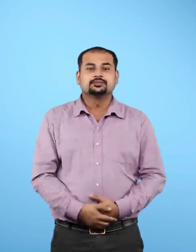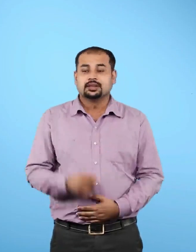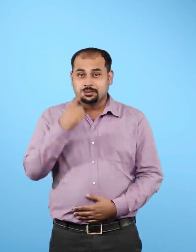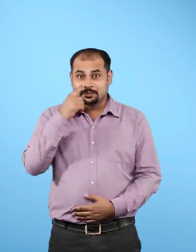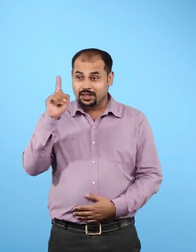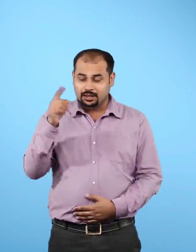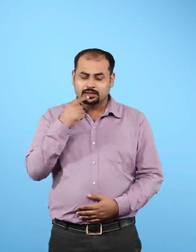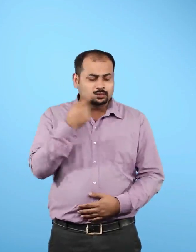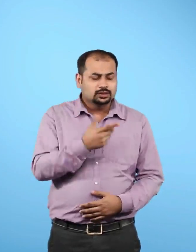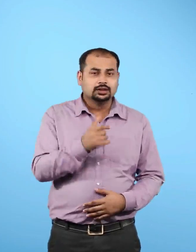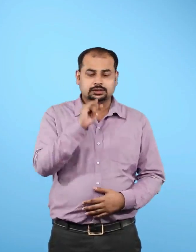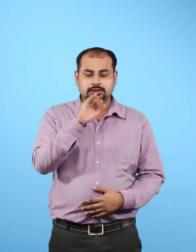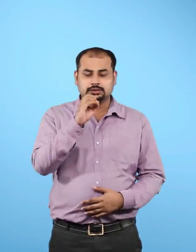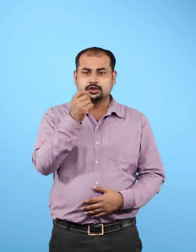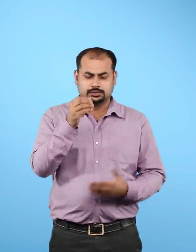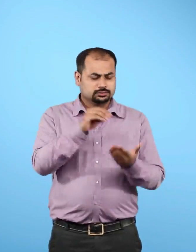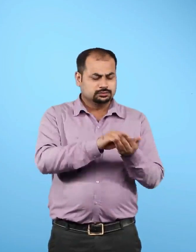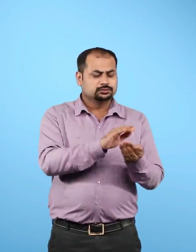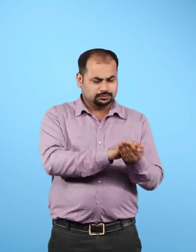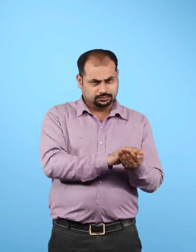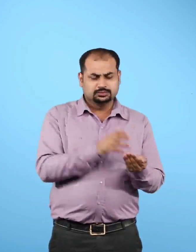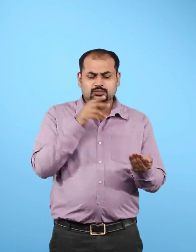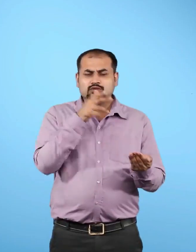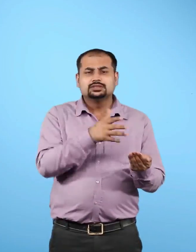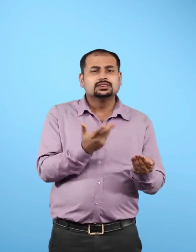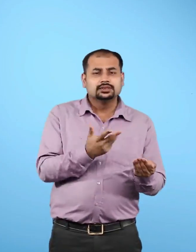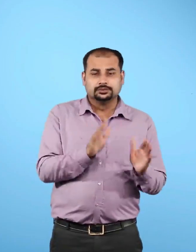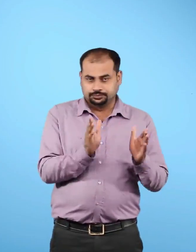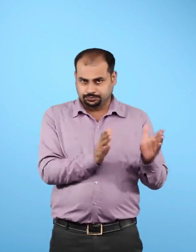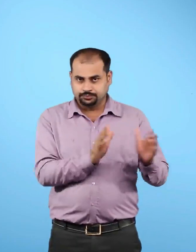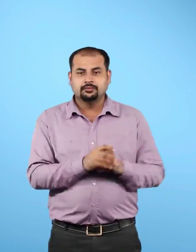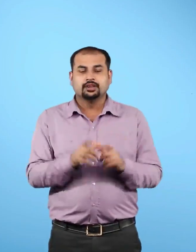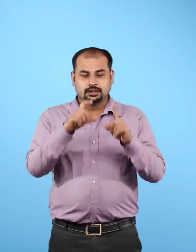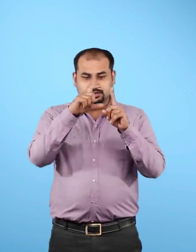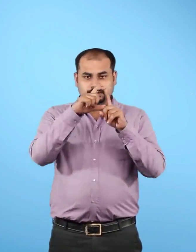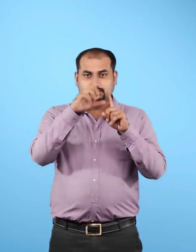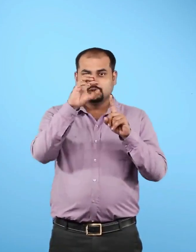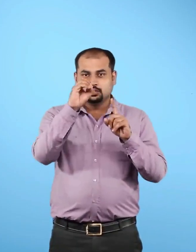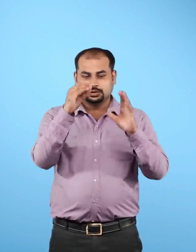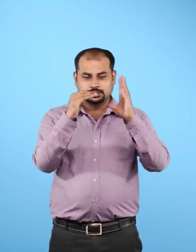The mother is giving some money to him and telling him, Kannan, take rupees